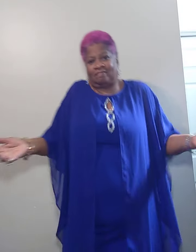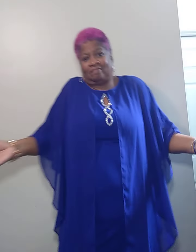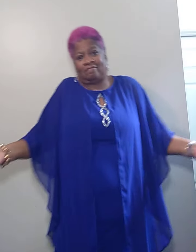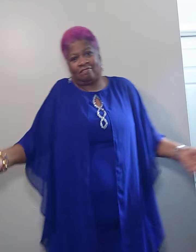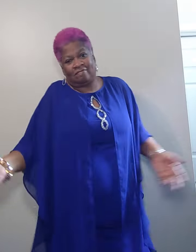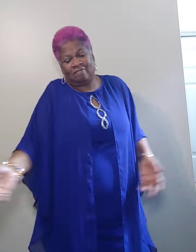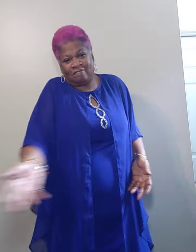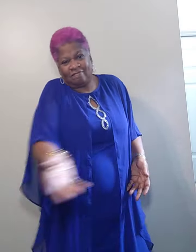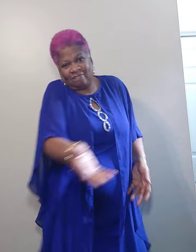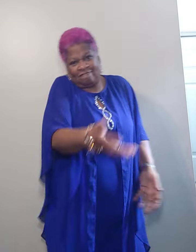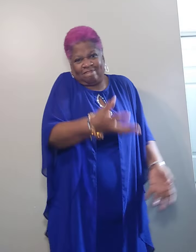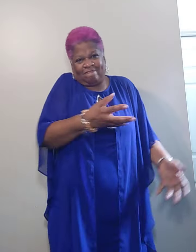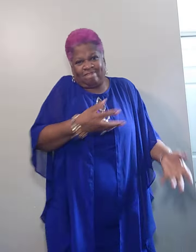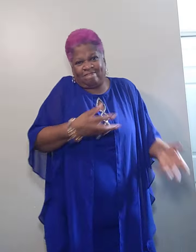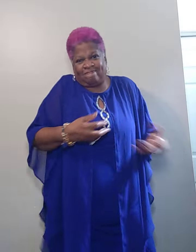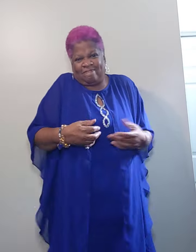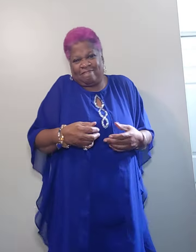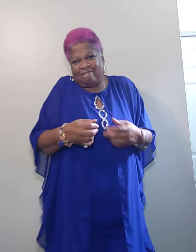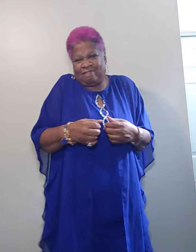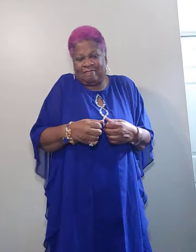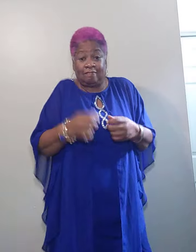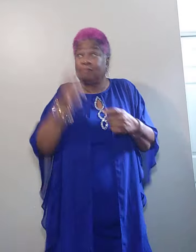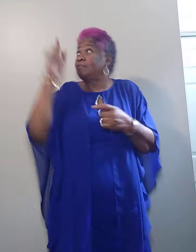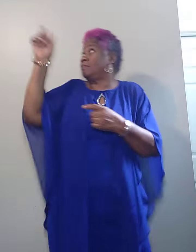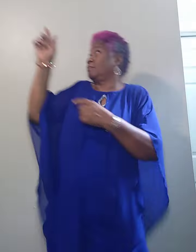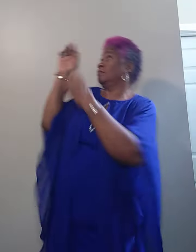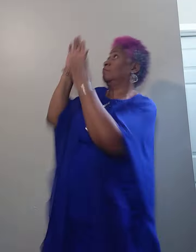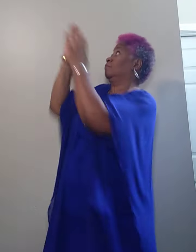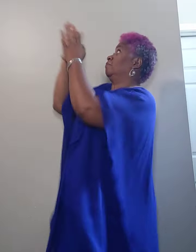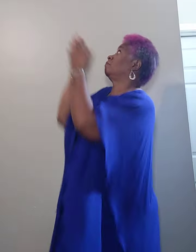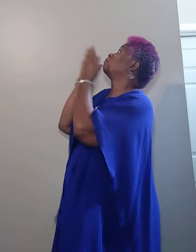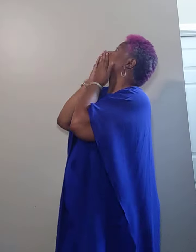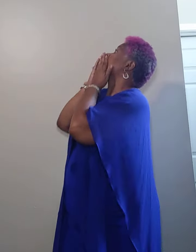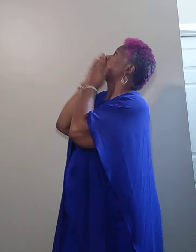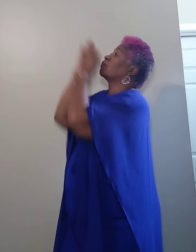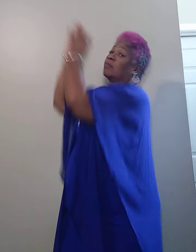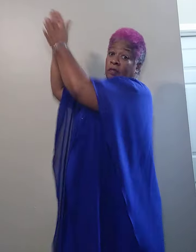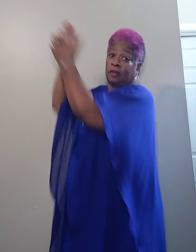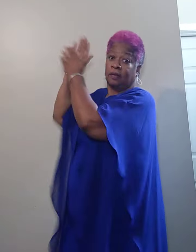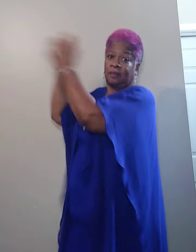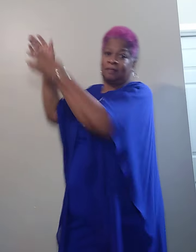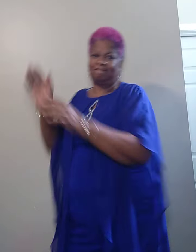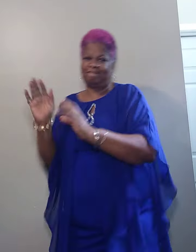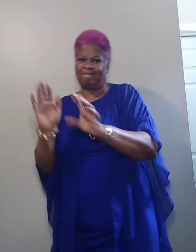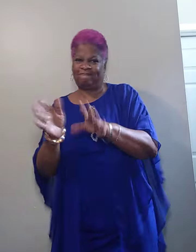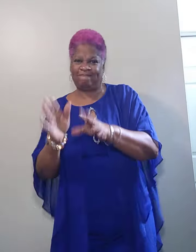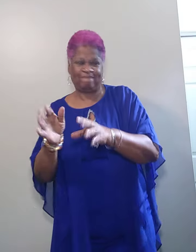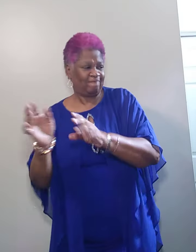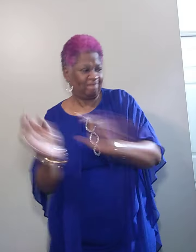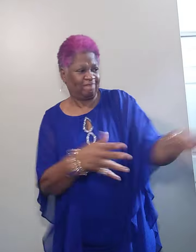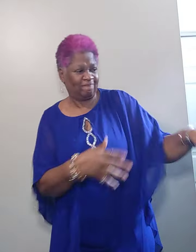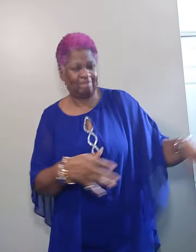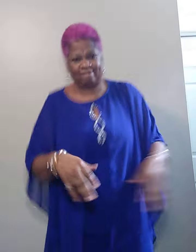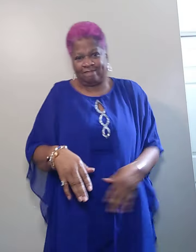me. Though it's only in you that I can truly see. That it's a feast full of eyes, a low blow to purpose. And I'm a little kid at a